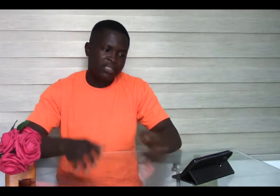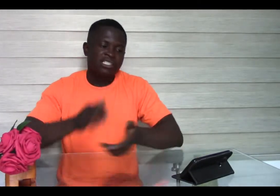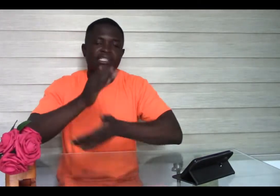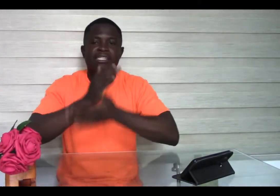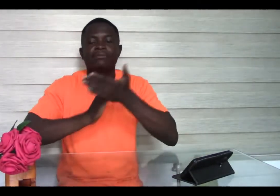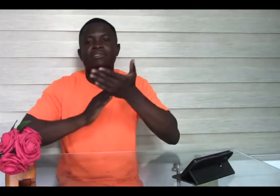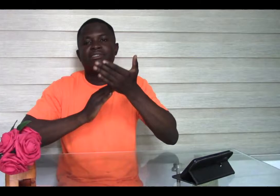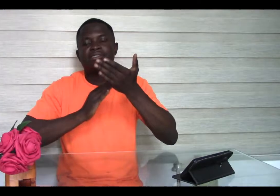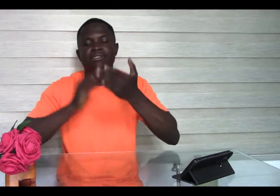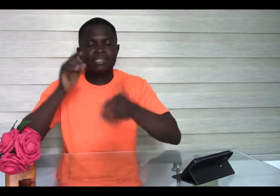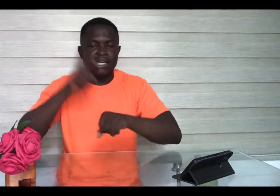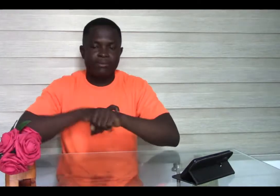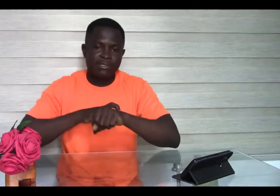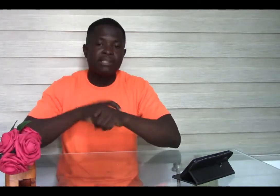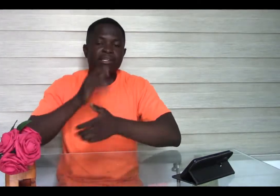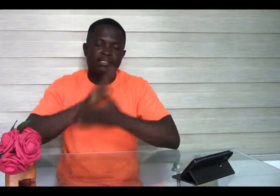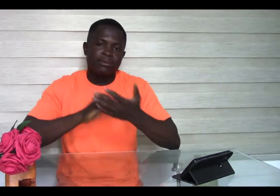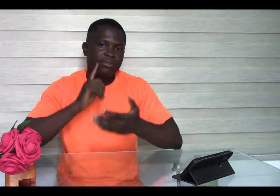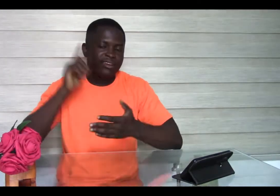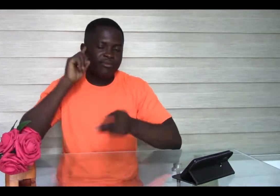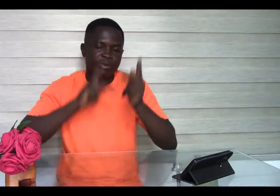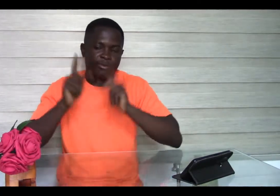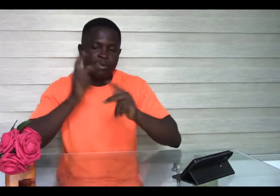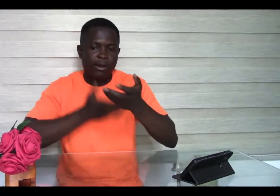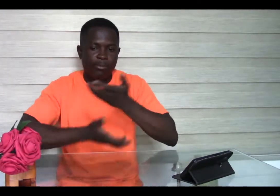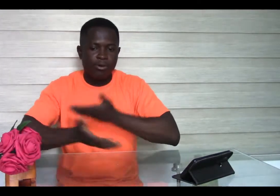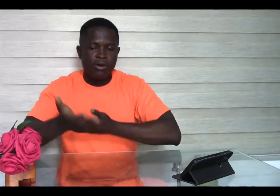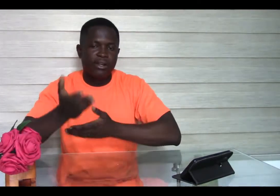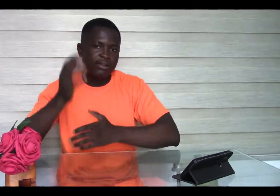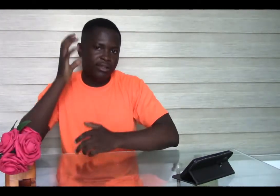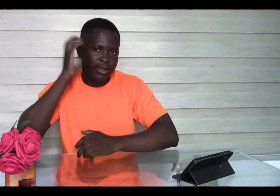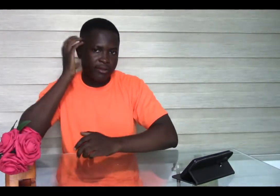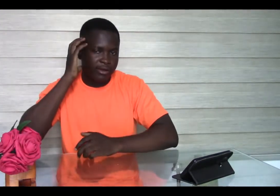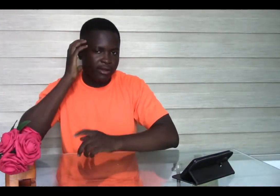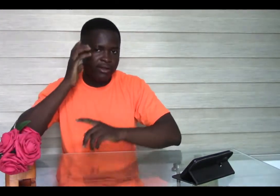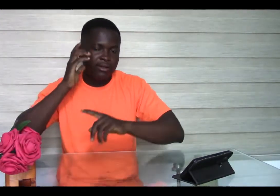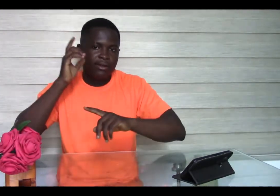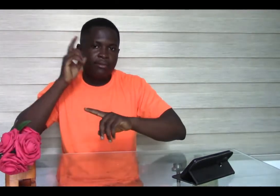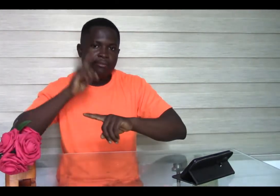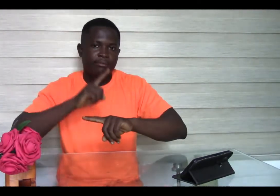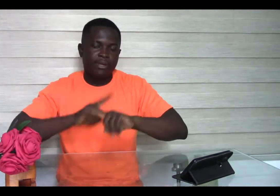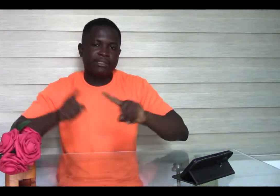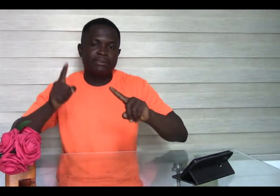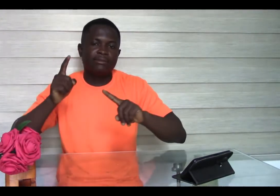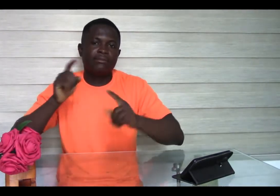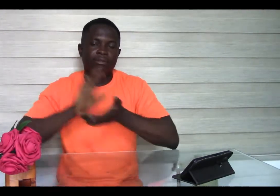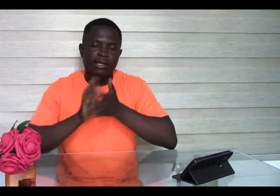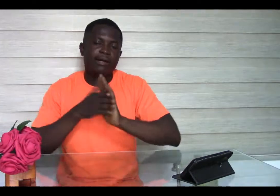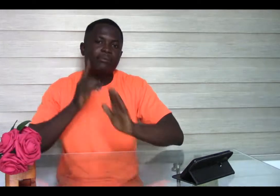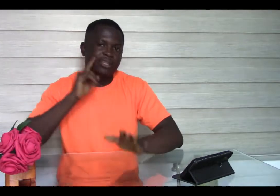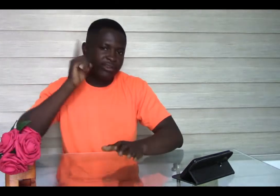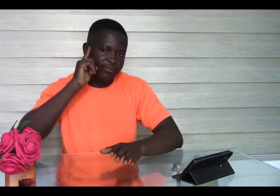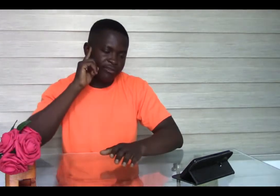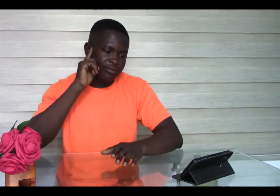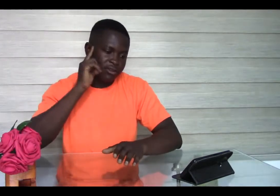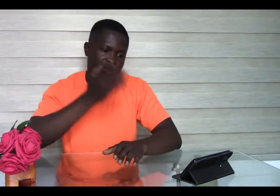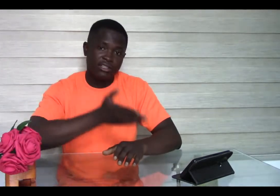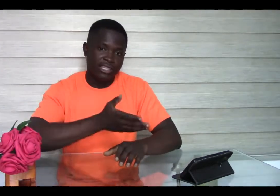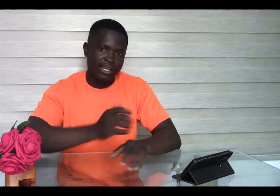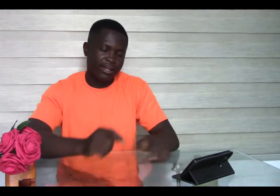Just sometimes some deaf people are born hearing, but become deaf. Not in her